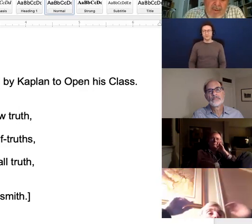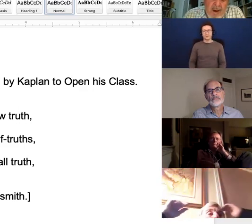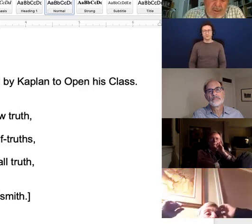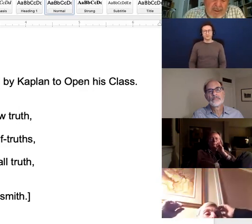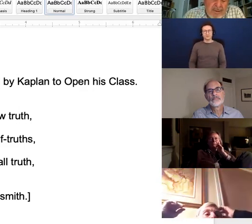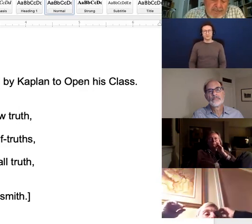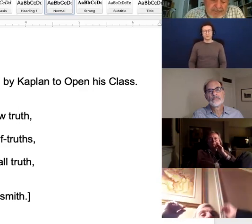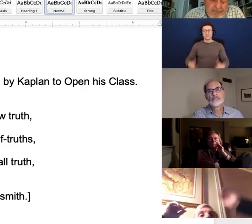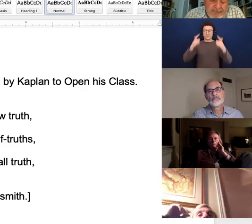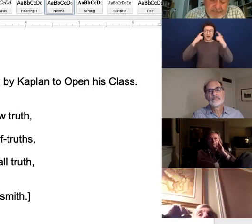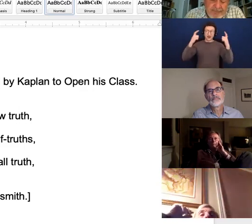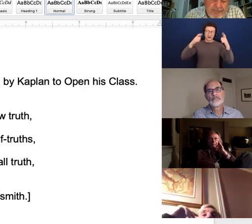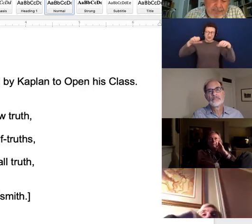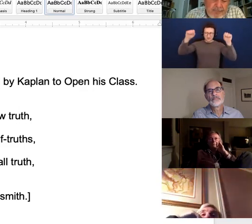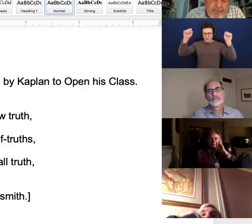from arrogance.